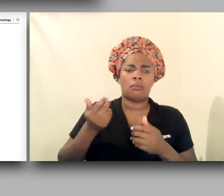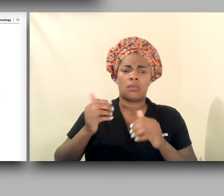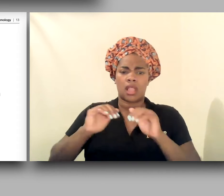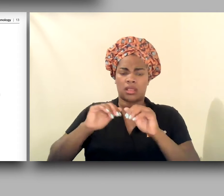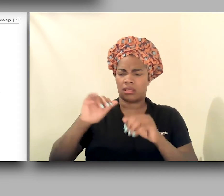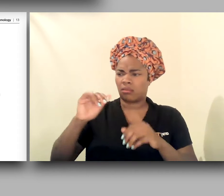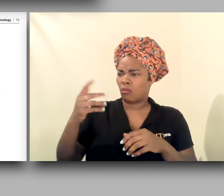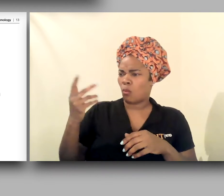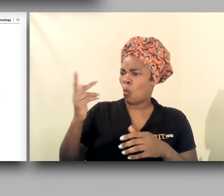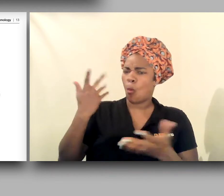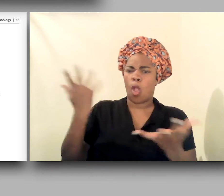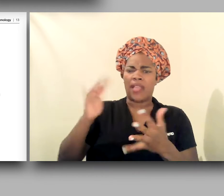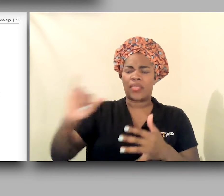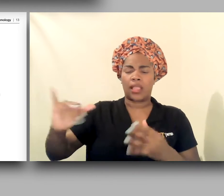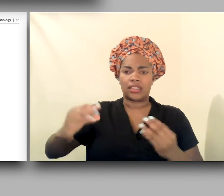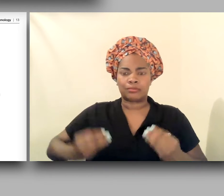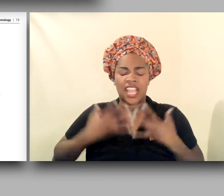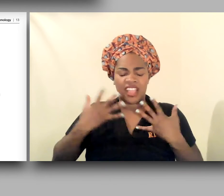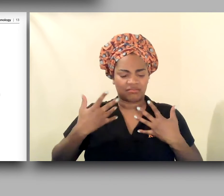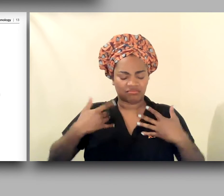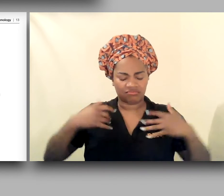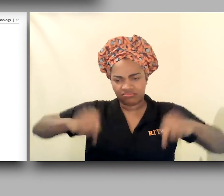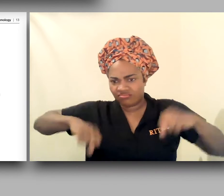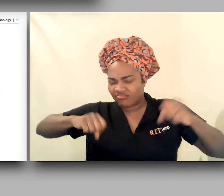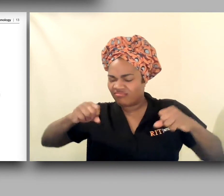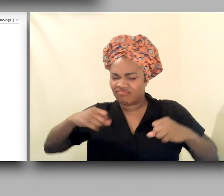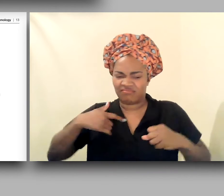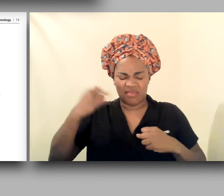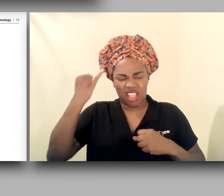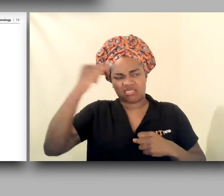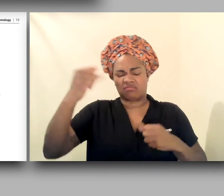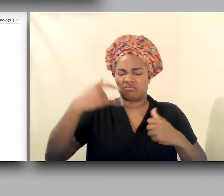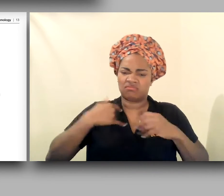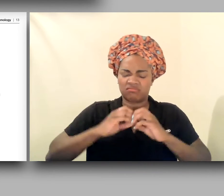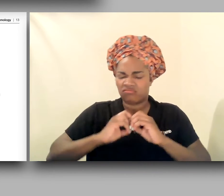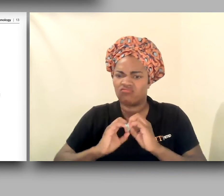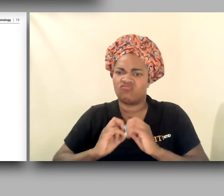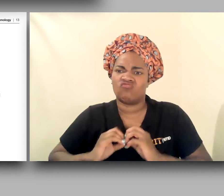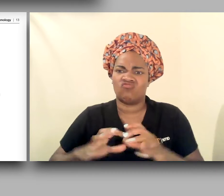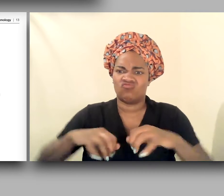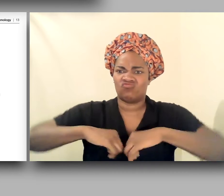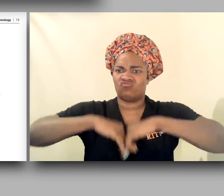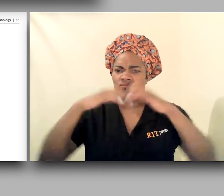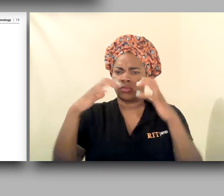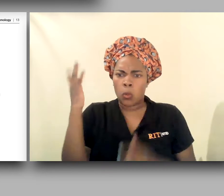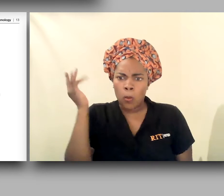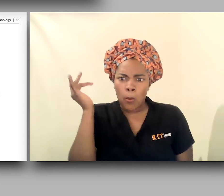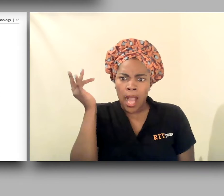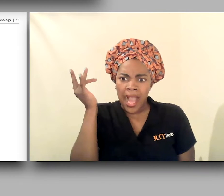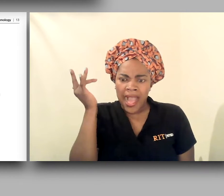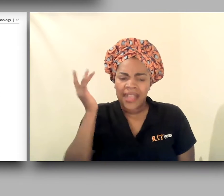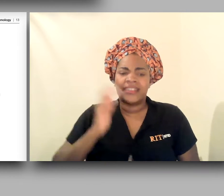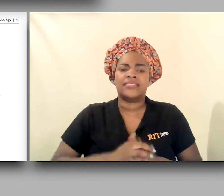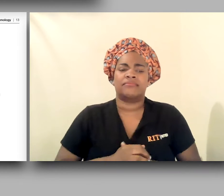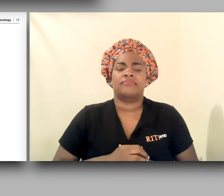inspires you and all of us? So why did you come up with that? And in the